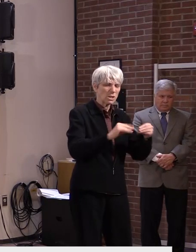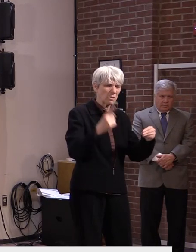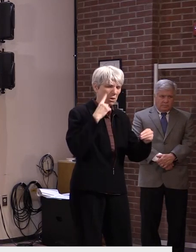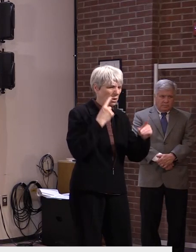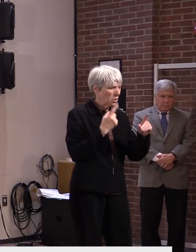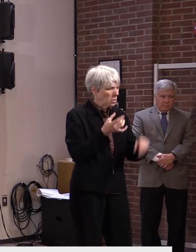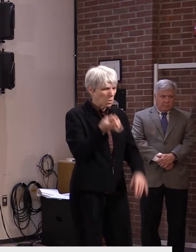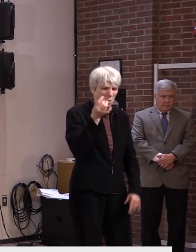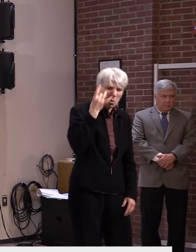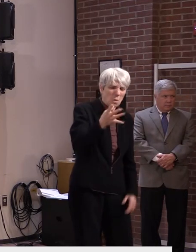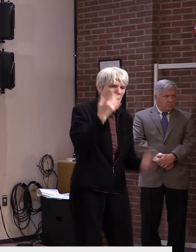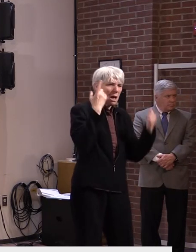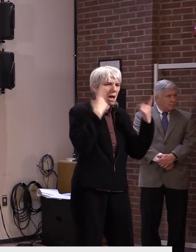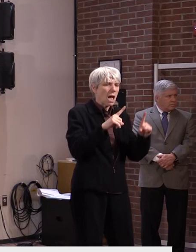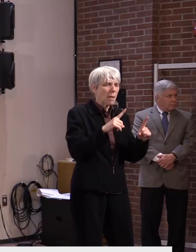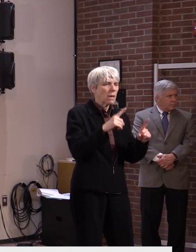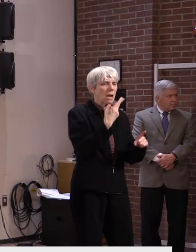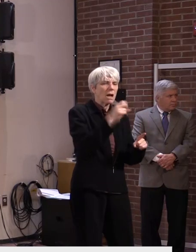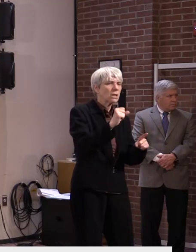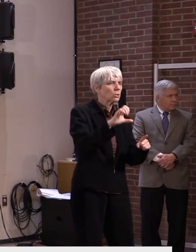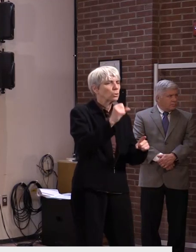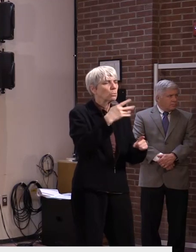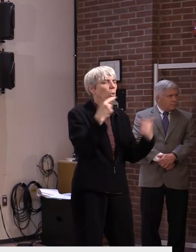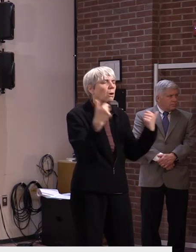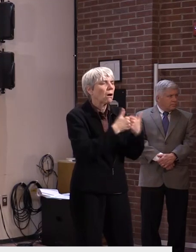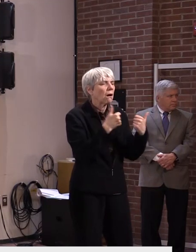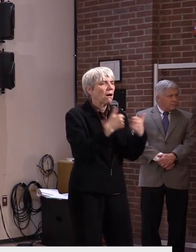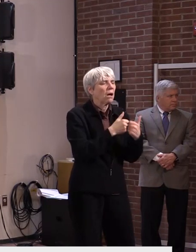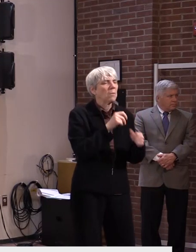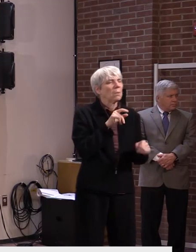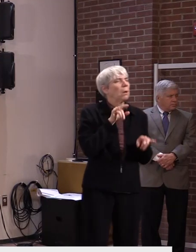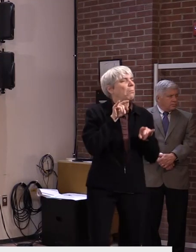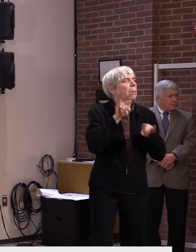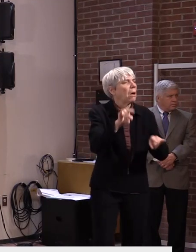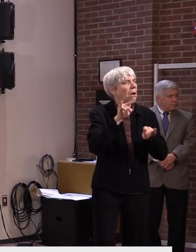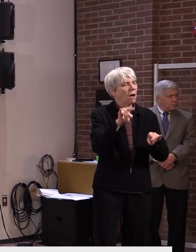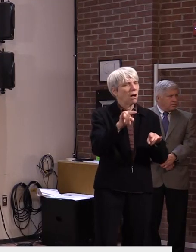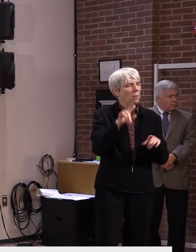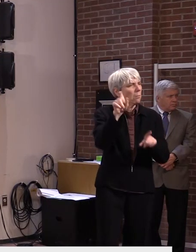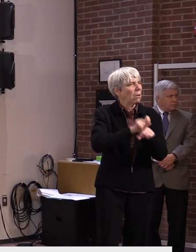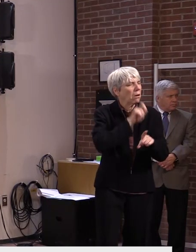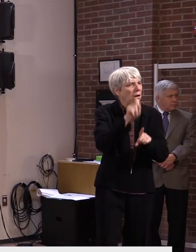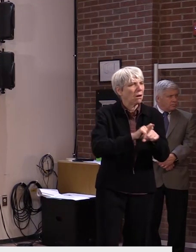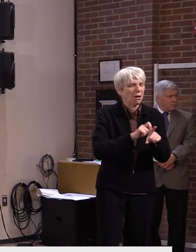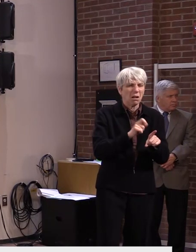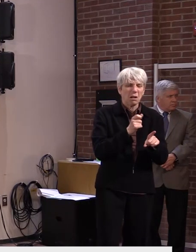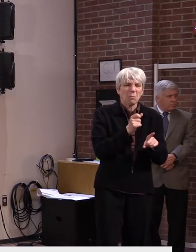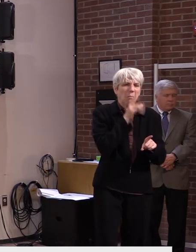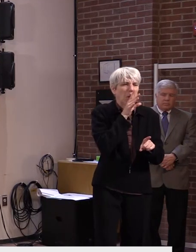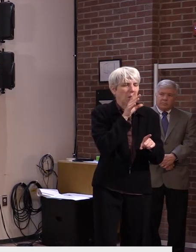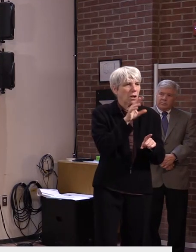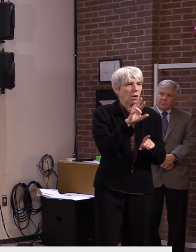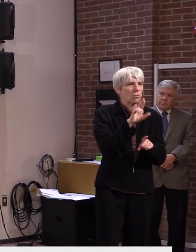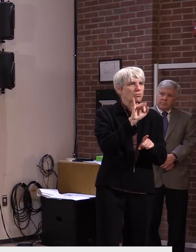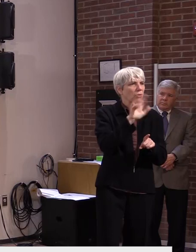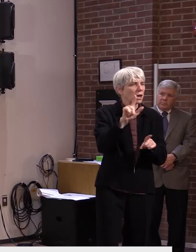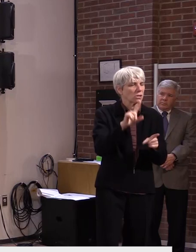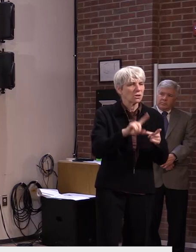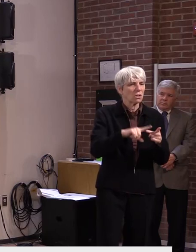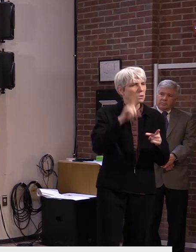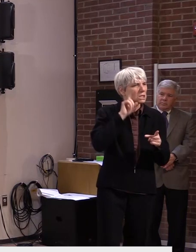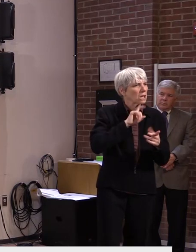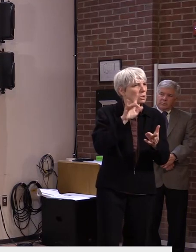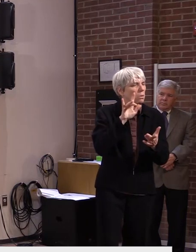racial taunting, transphobic, you name it. Do you think teams should walk off if they're subjected to